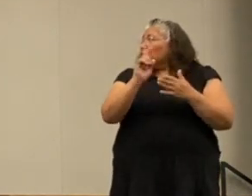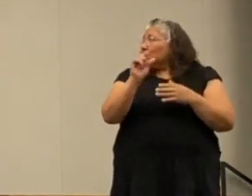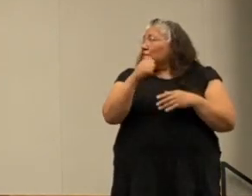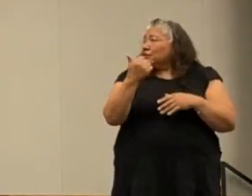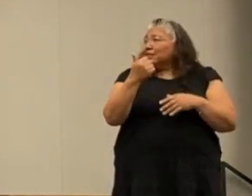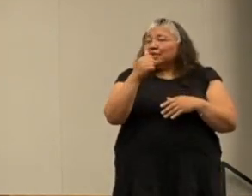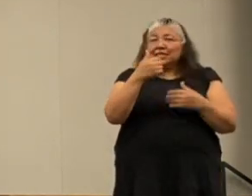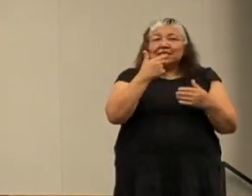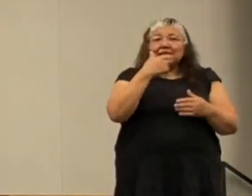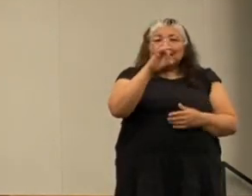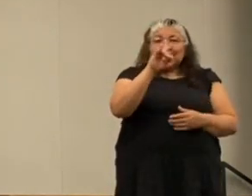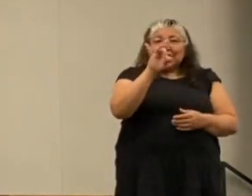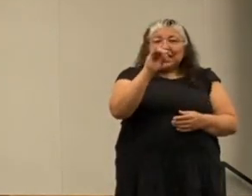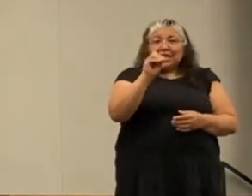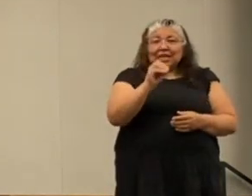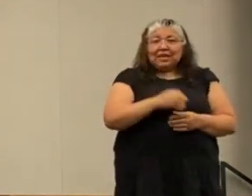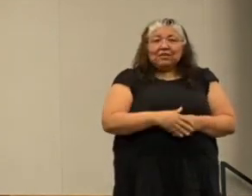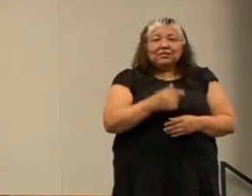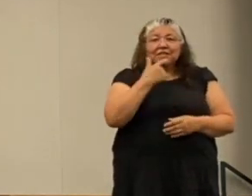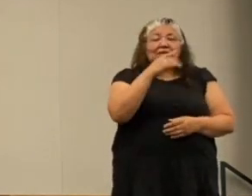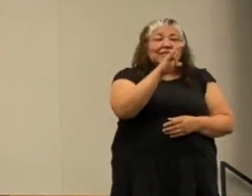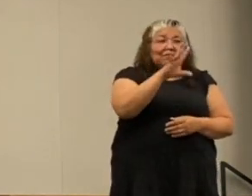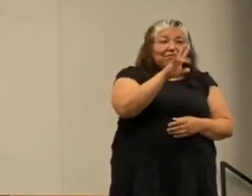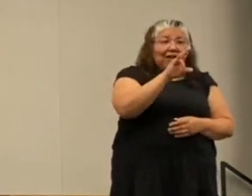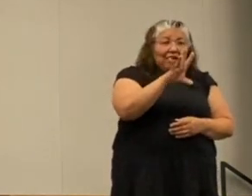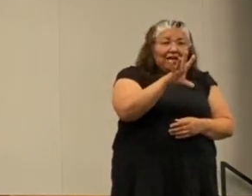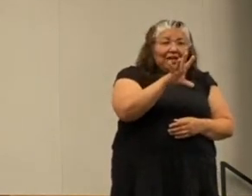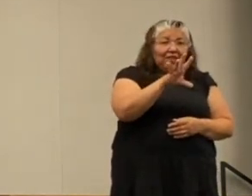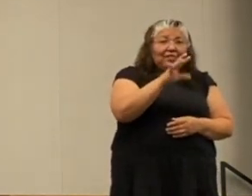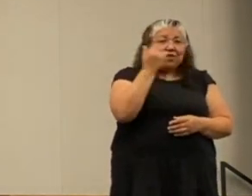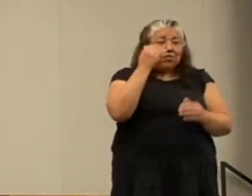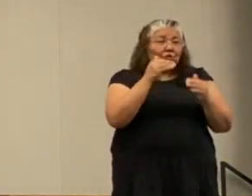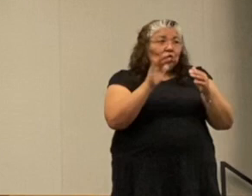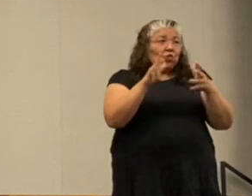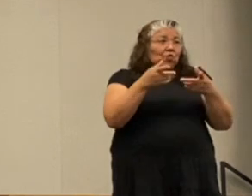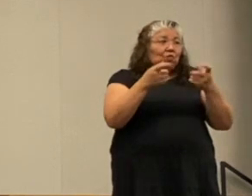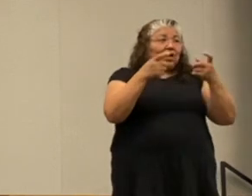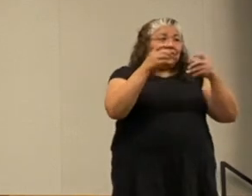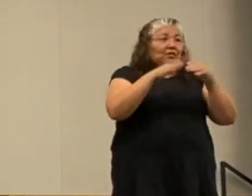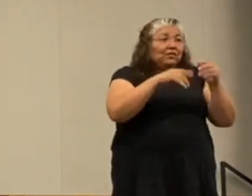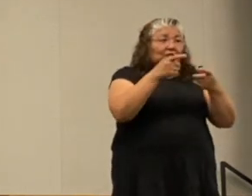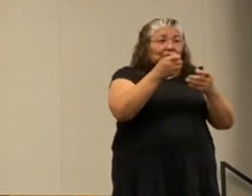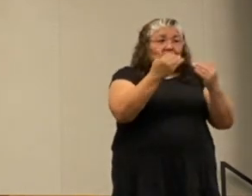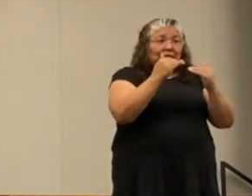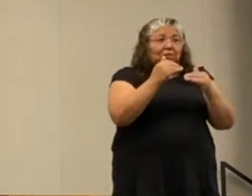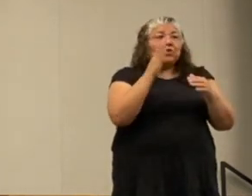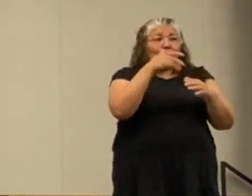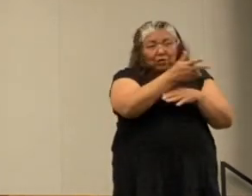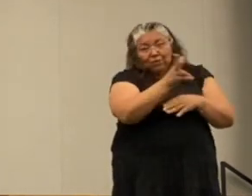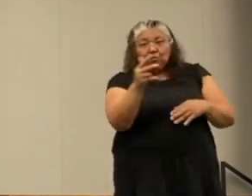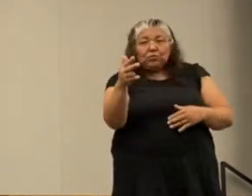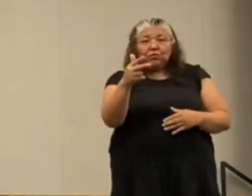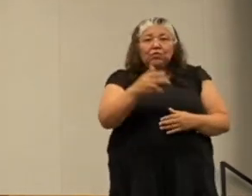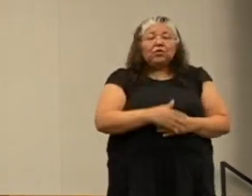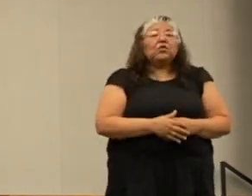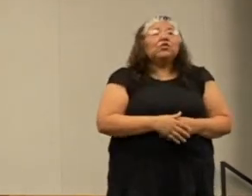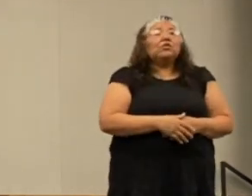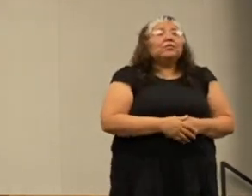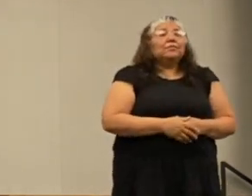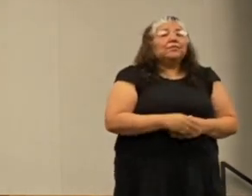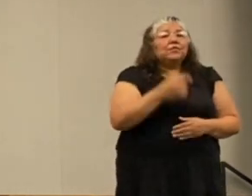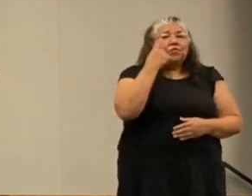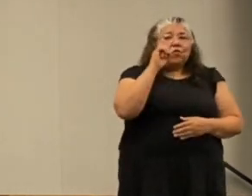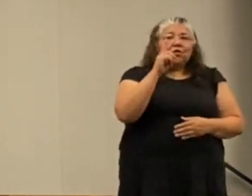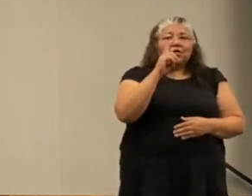says 80. But the speed limit says 75. And if you go over the speed limit, right, you're going to get pulled over. You're going to get pulled